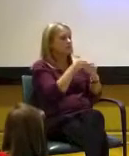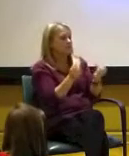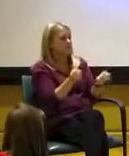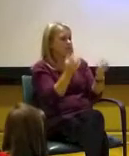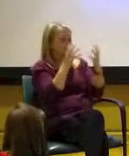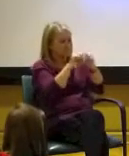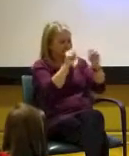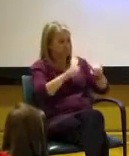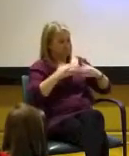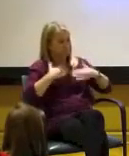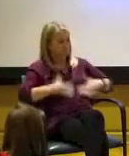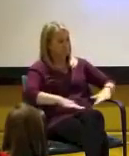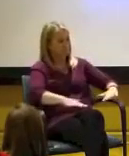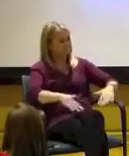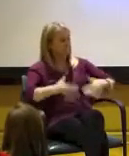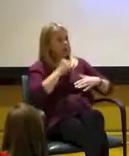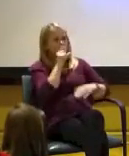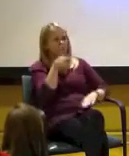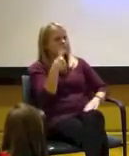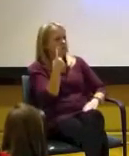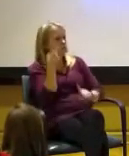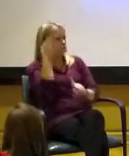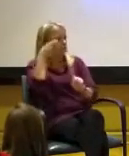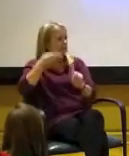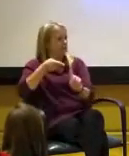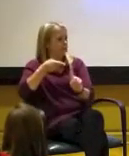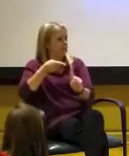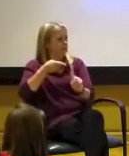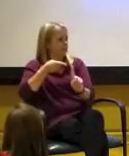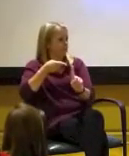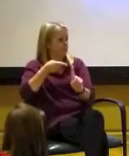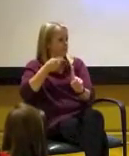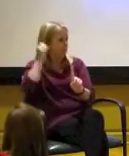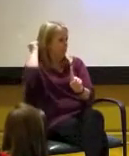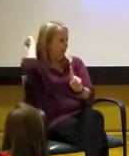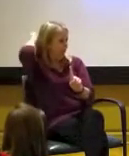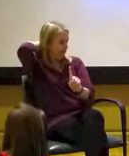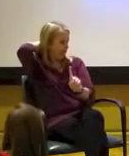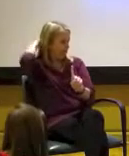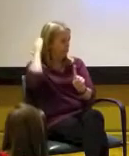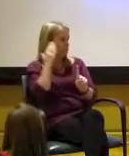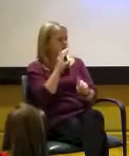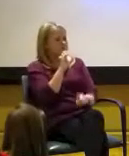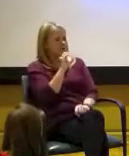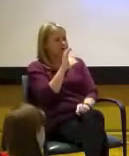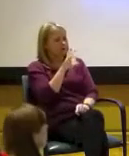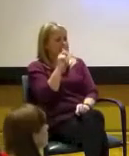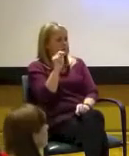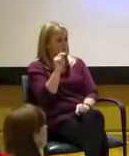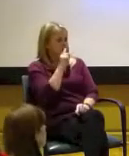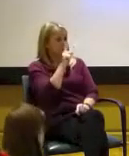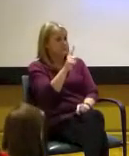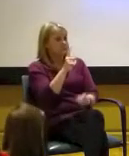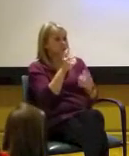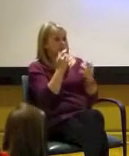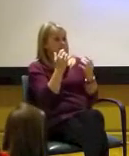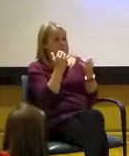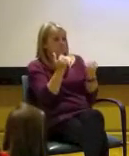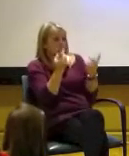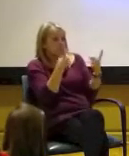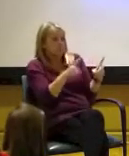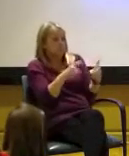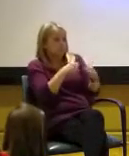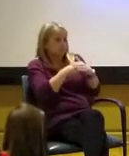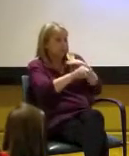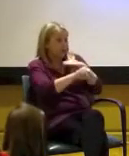not just that placode on the back. Occult dysraphism is also present at birth, but it may